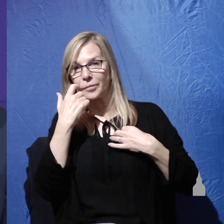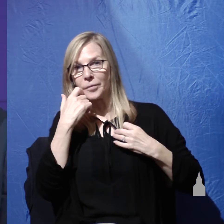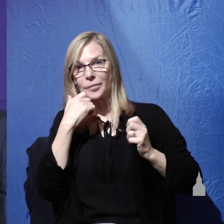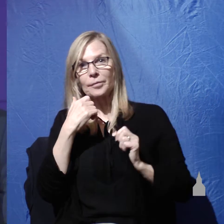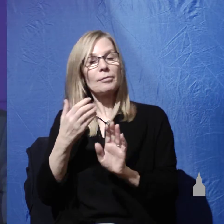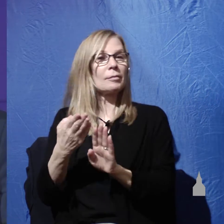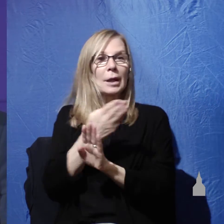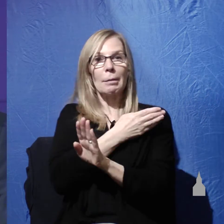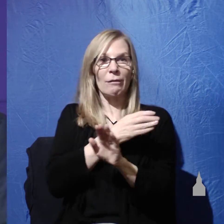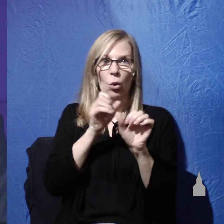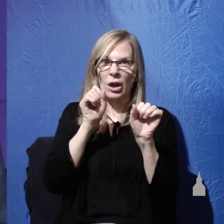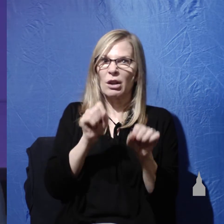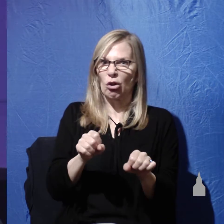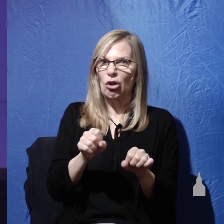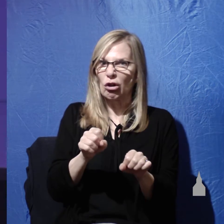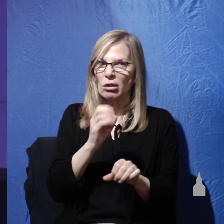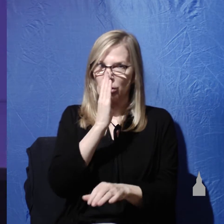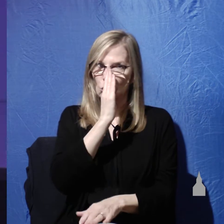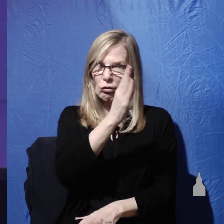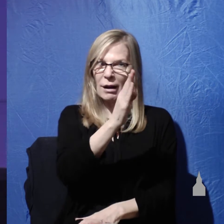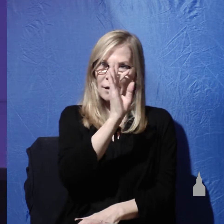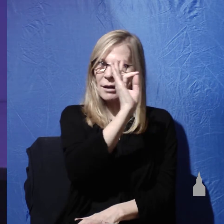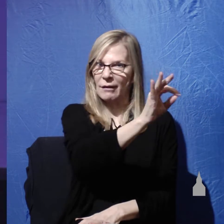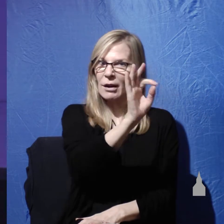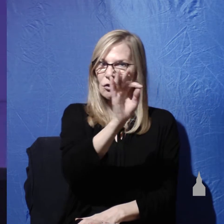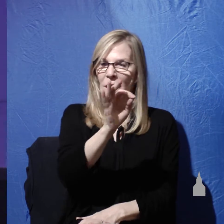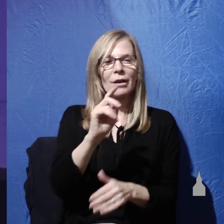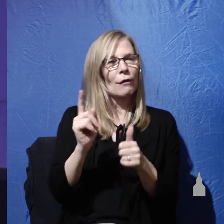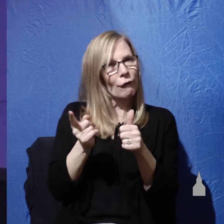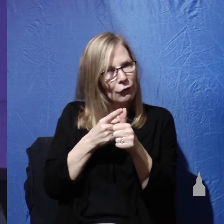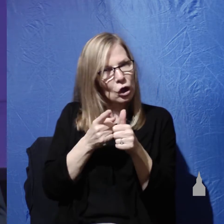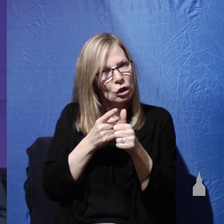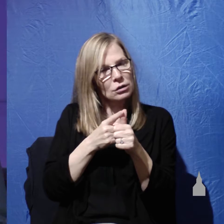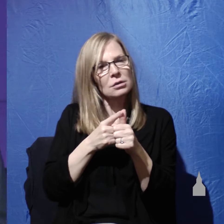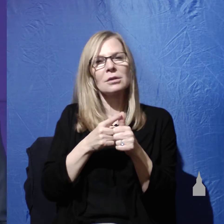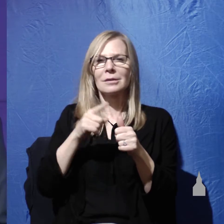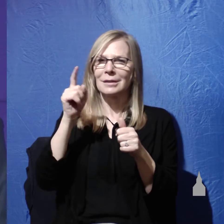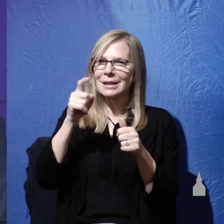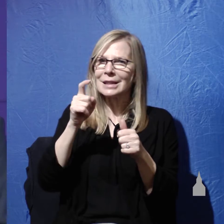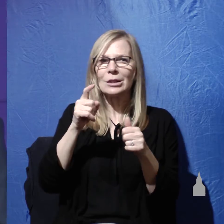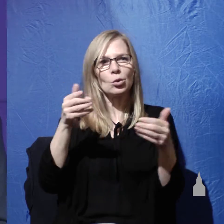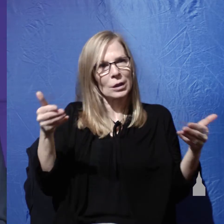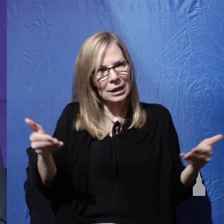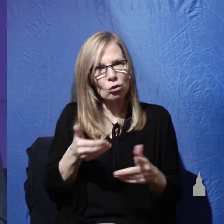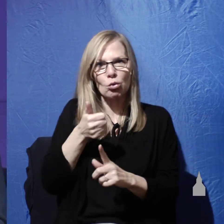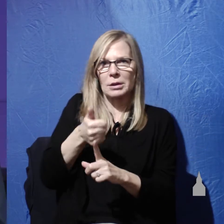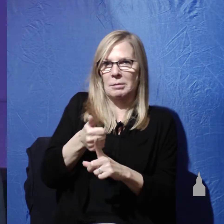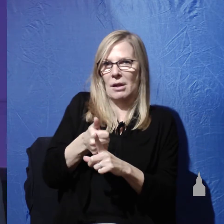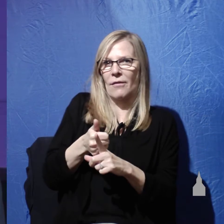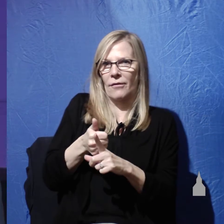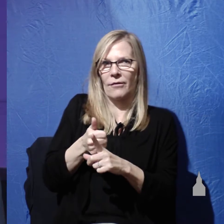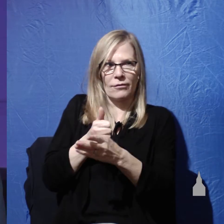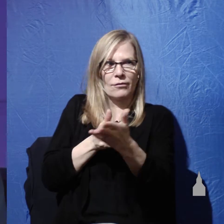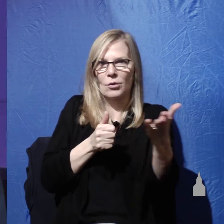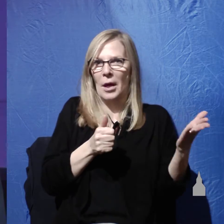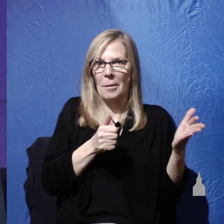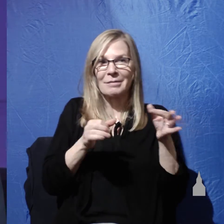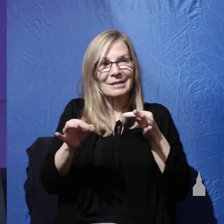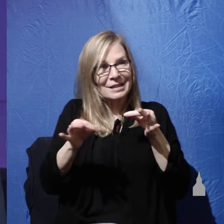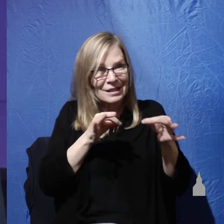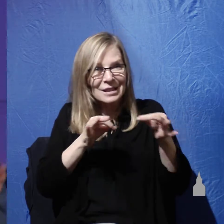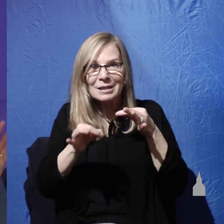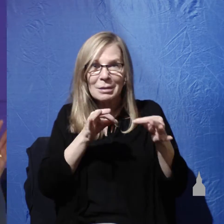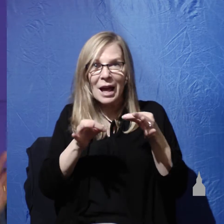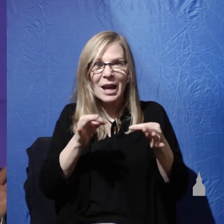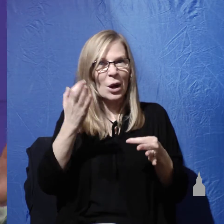But before he could directly evangelize them, note this, he first needed to introduce himself to them and to explain